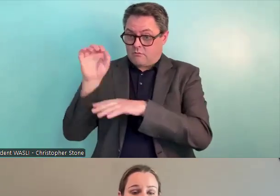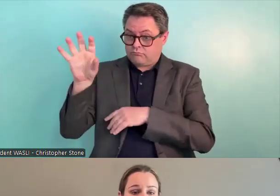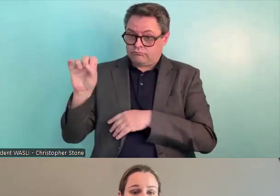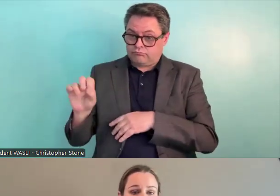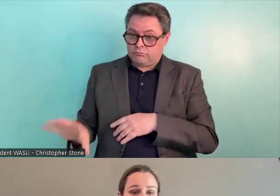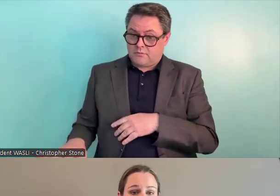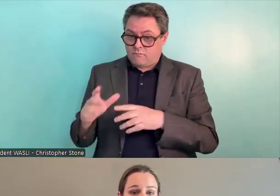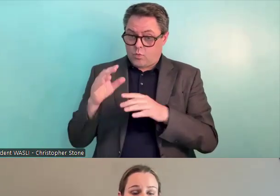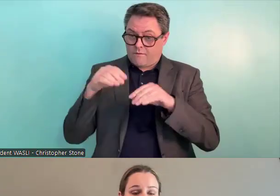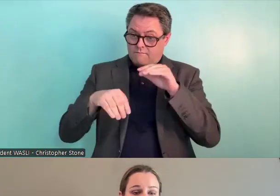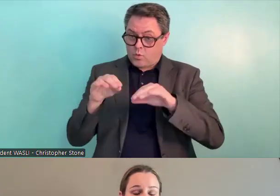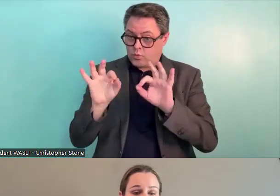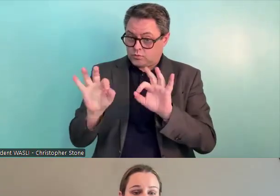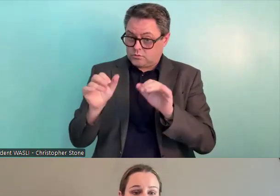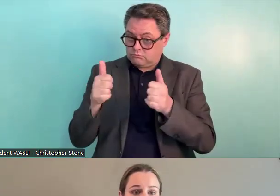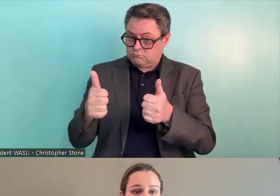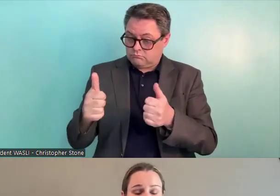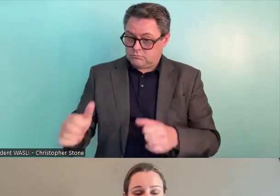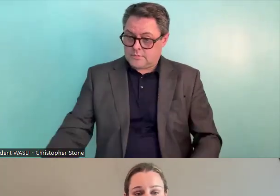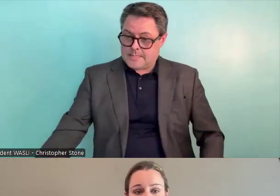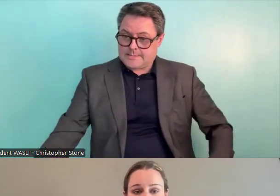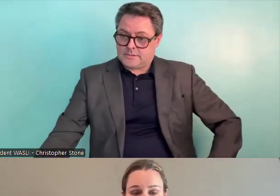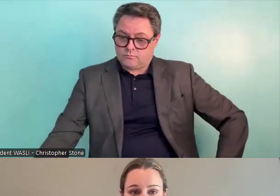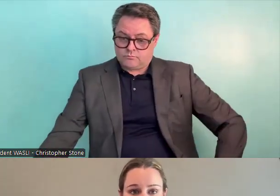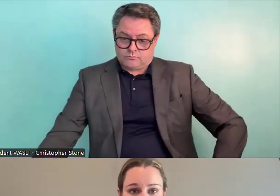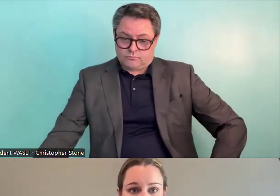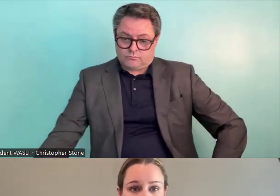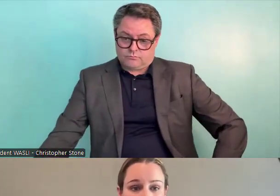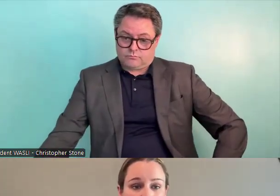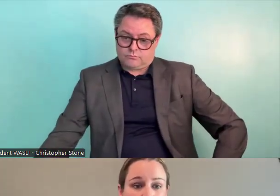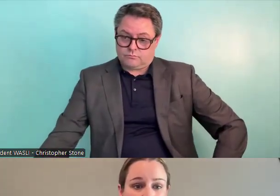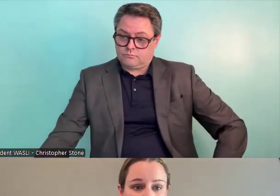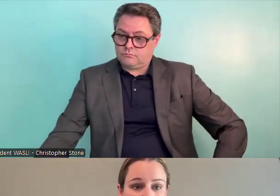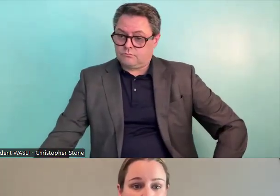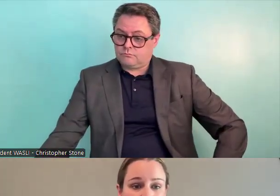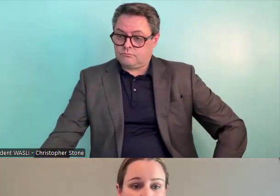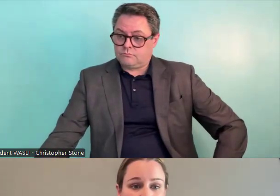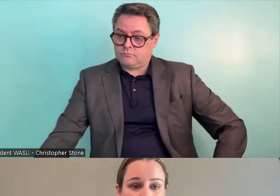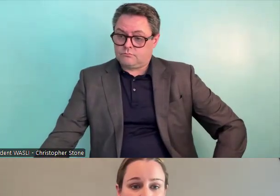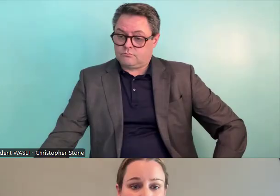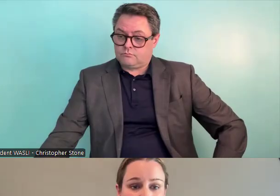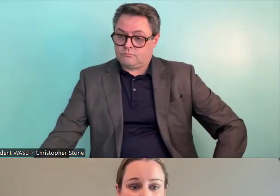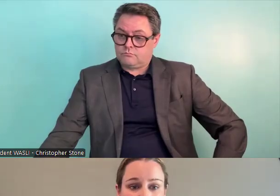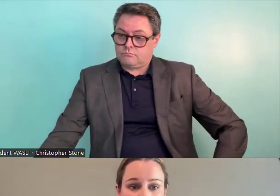Can I ask the technical team if the form has been sent so everybody is now able to vote?